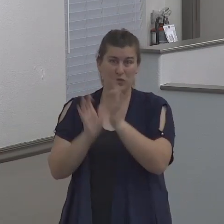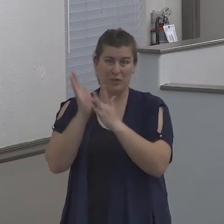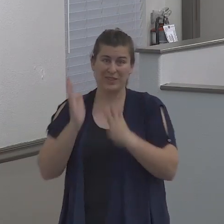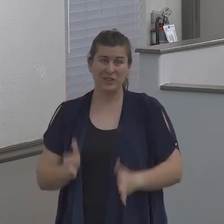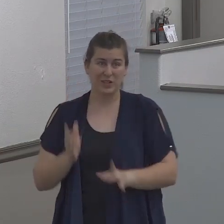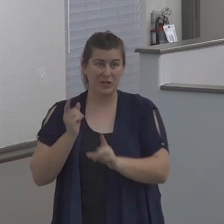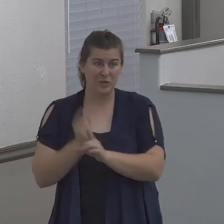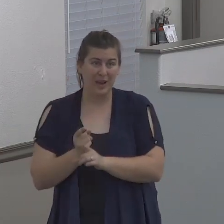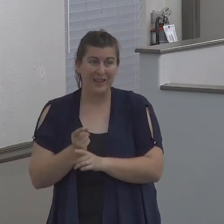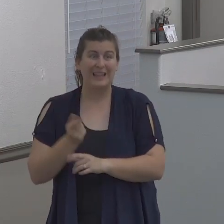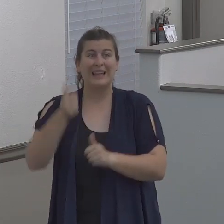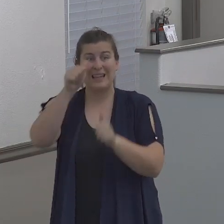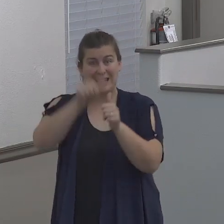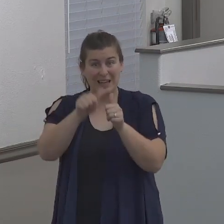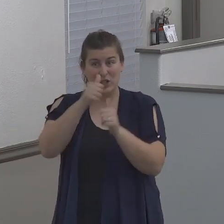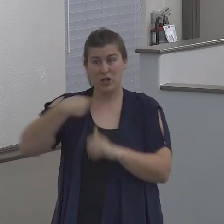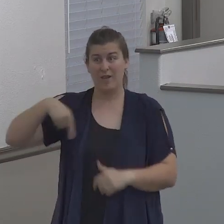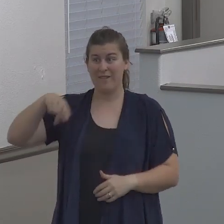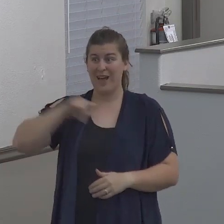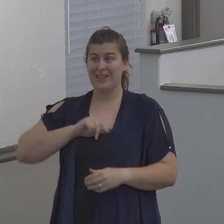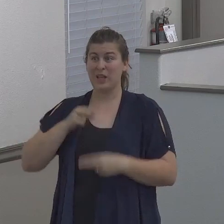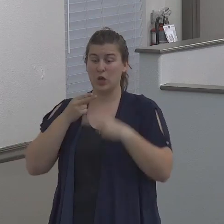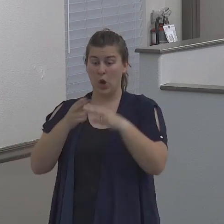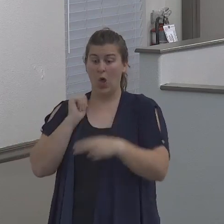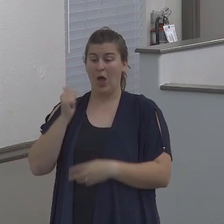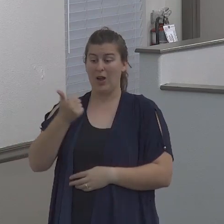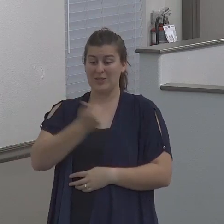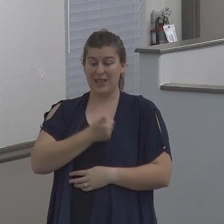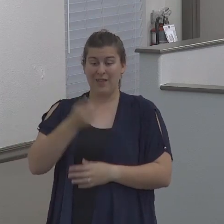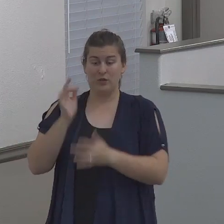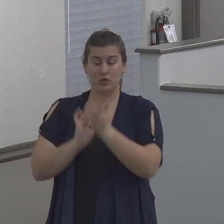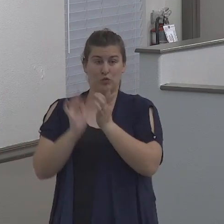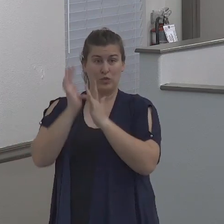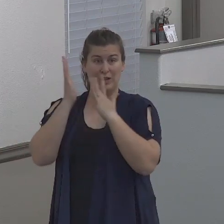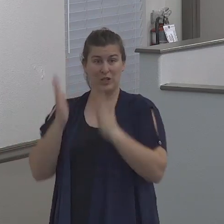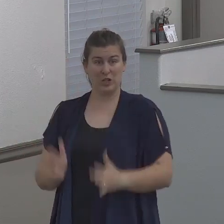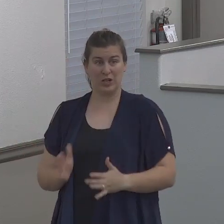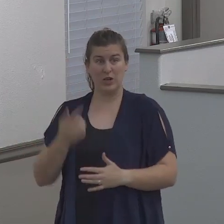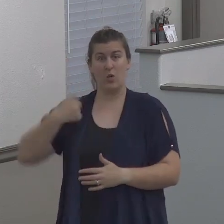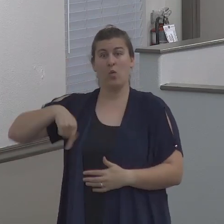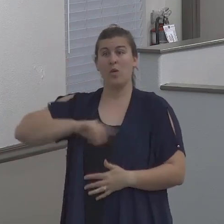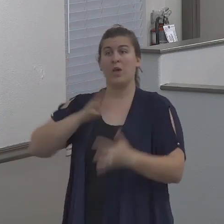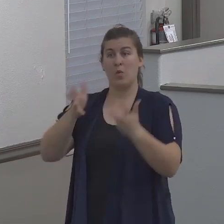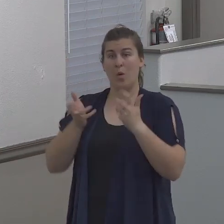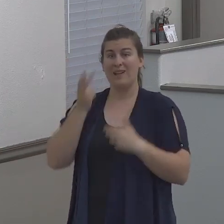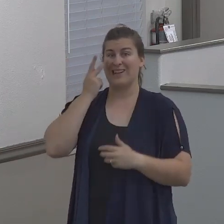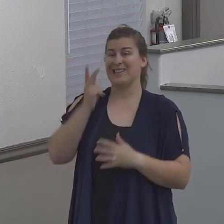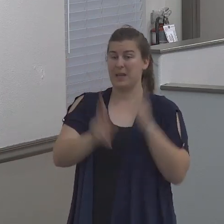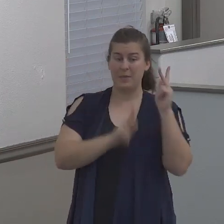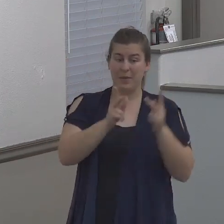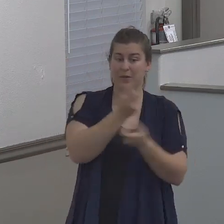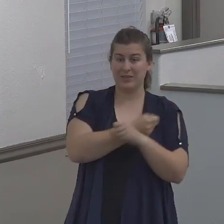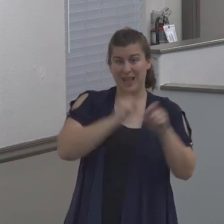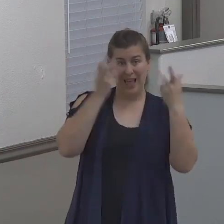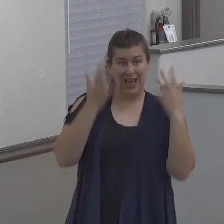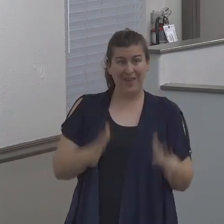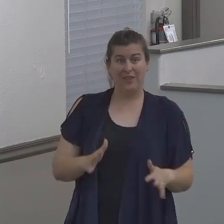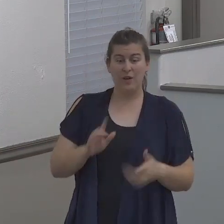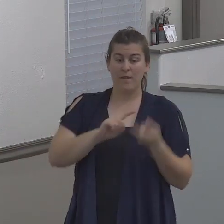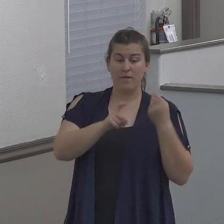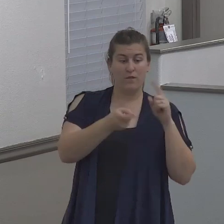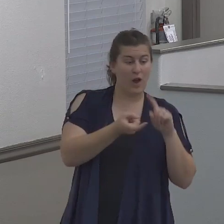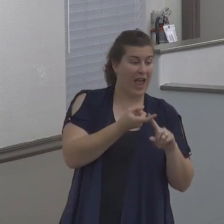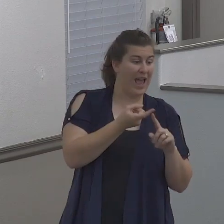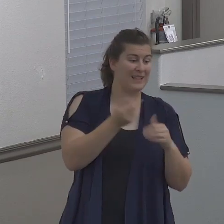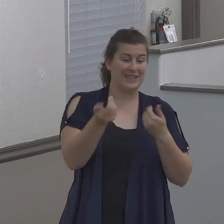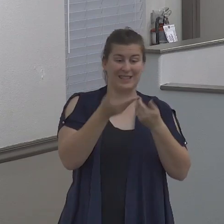as Christians. That's what every single one of us that named the name of Christ, that's exactly what we want. There's people we want to